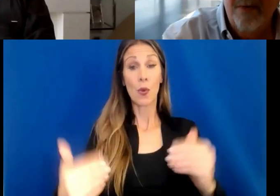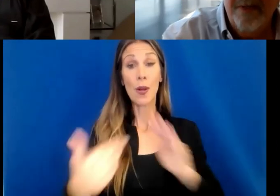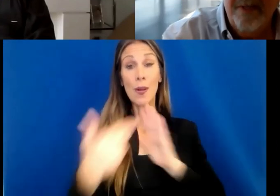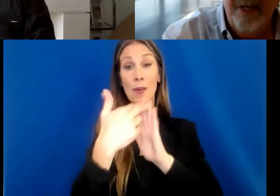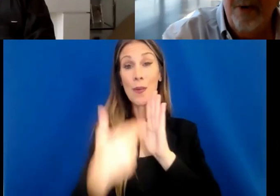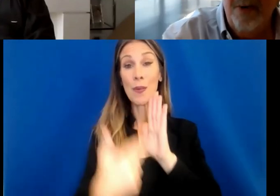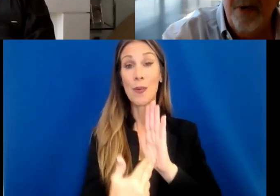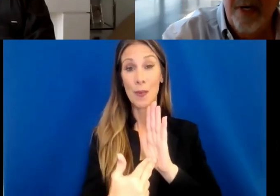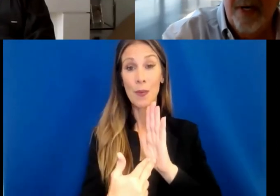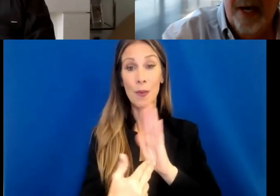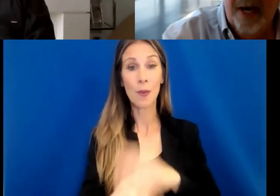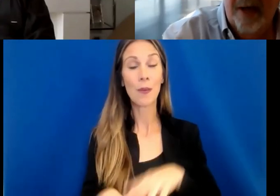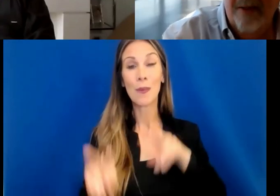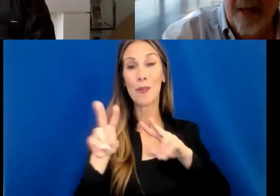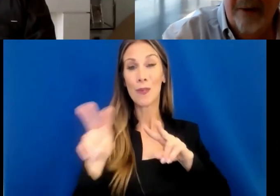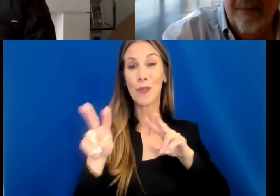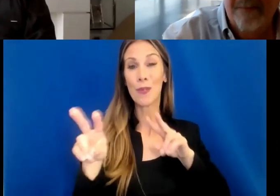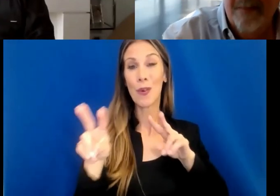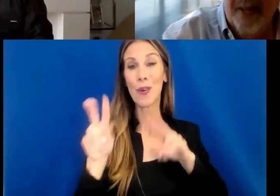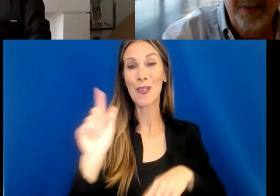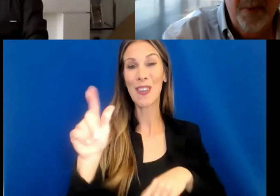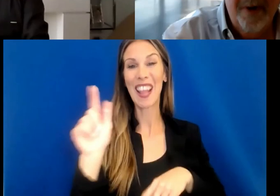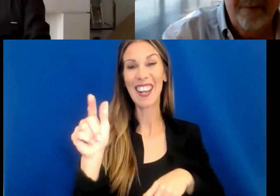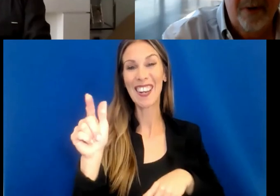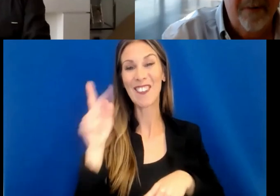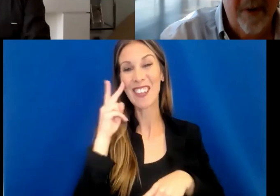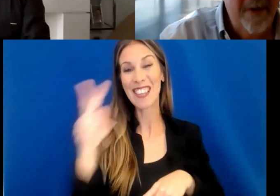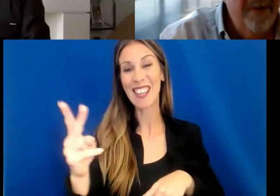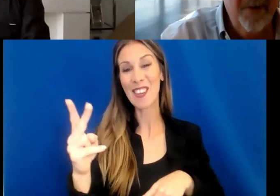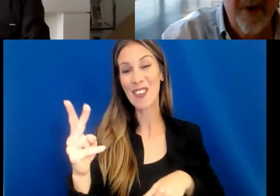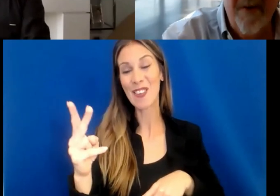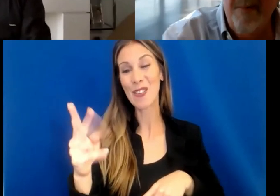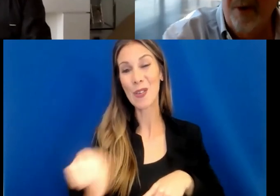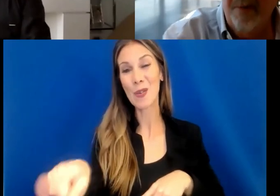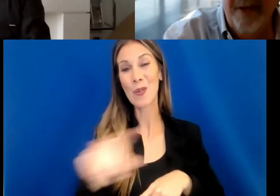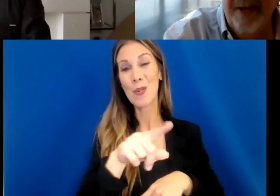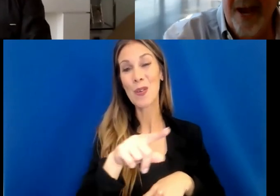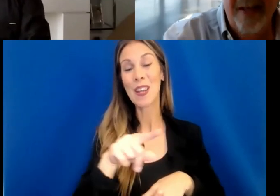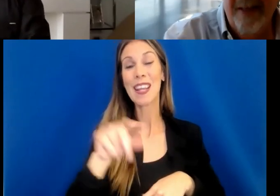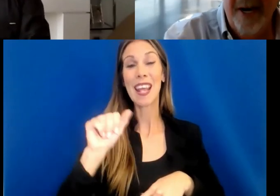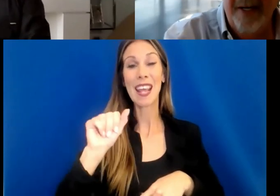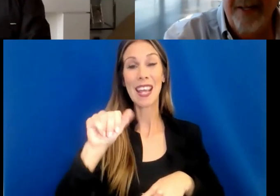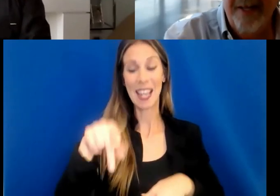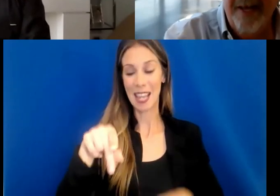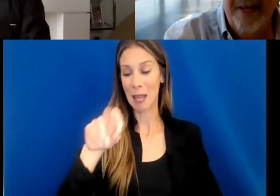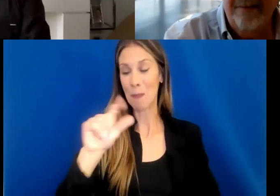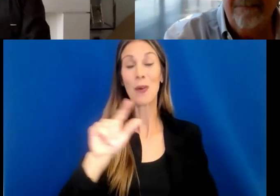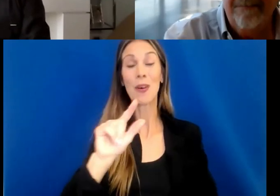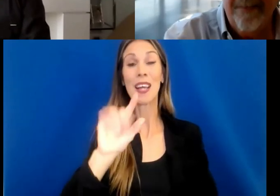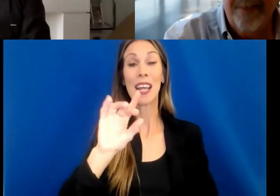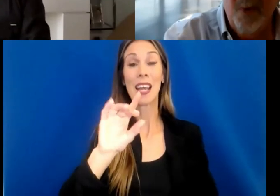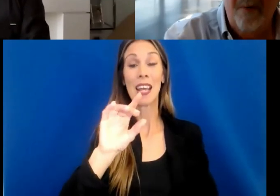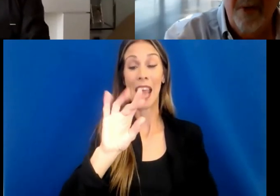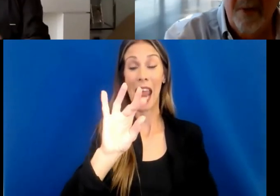look to see you that last part or of the first week of April, the 9th to the